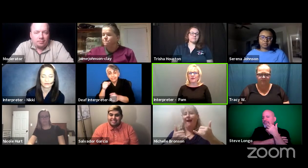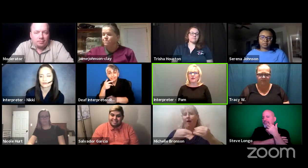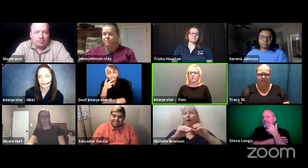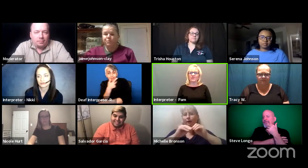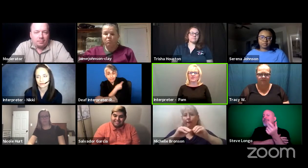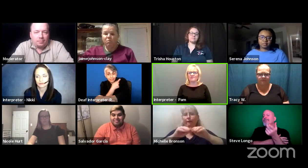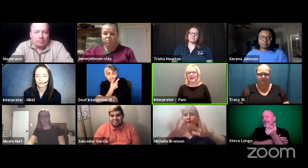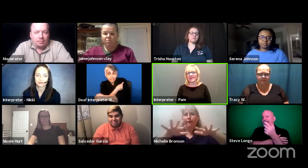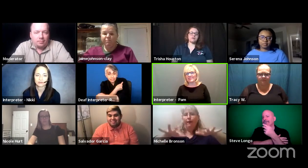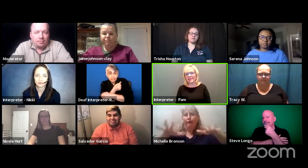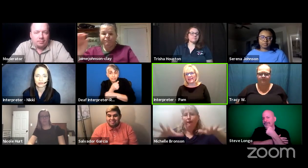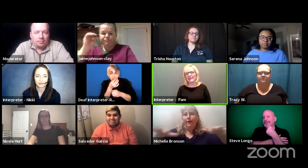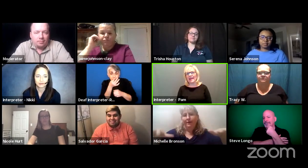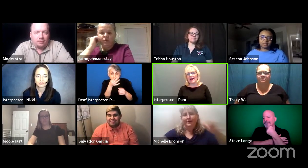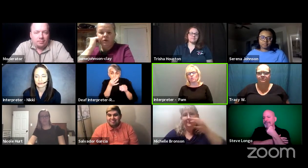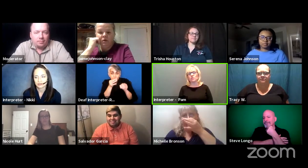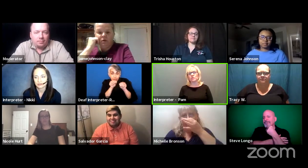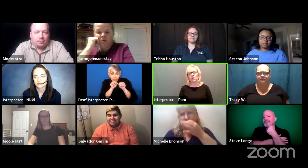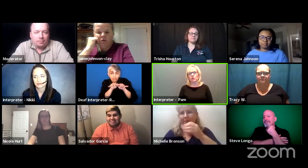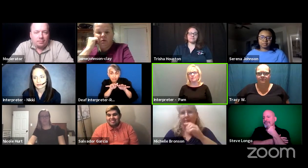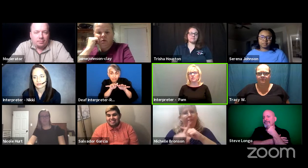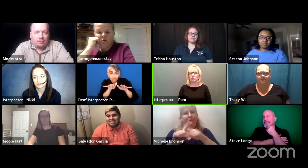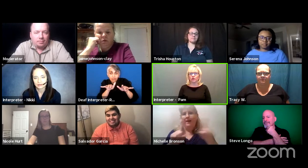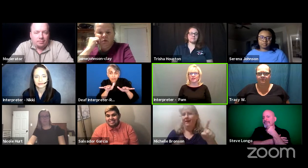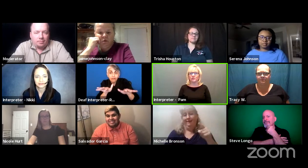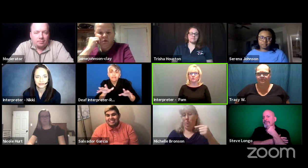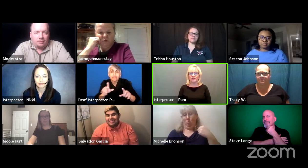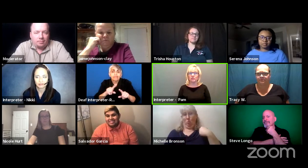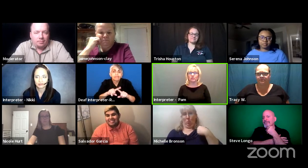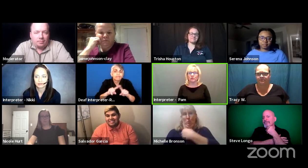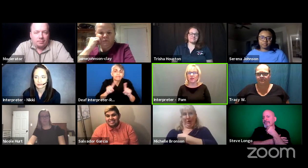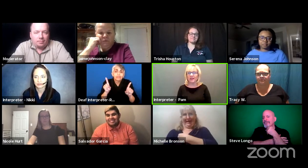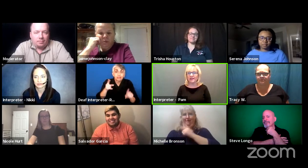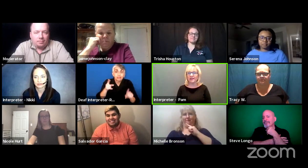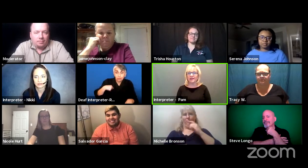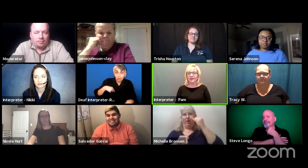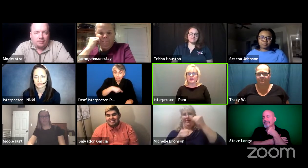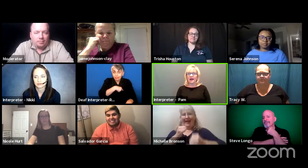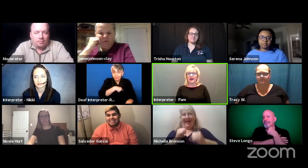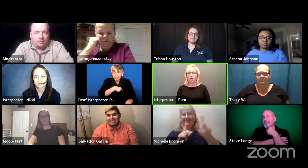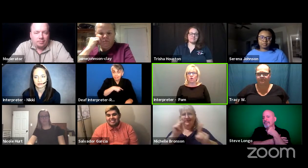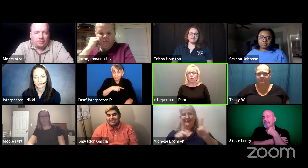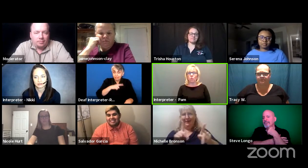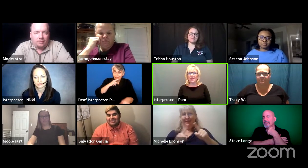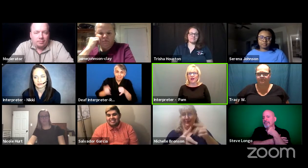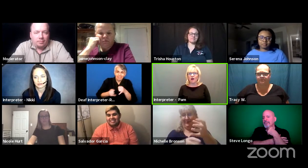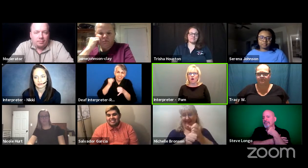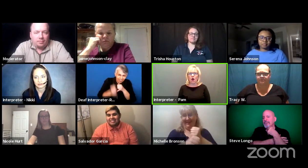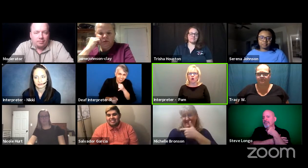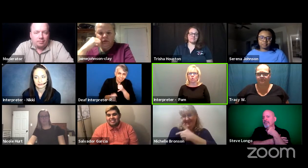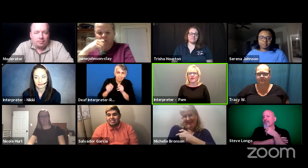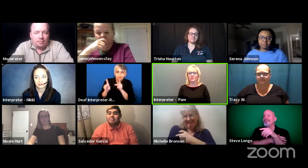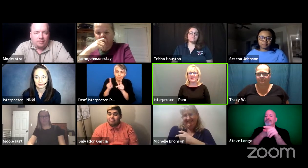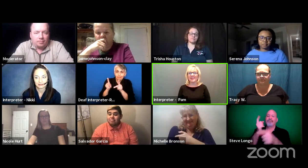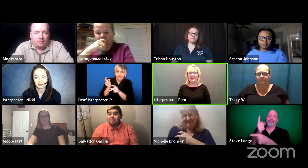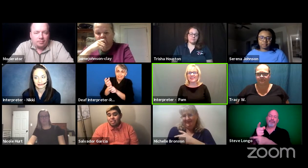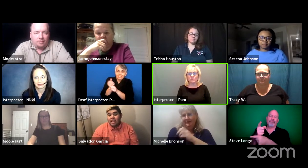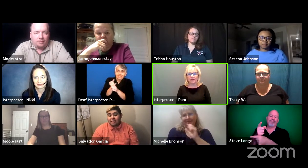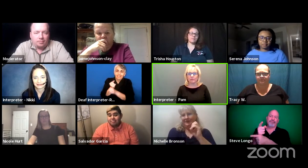mean, with the vaccine now slowly but surely to be distributed, we are going to be the last people